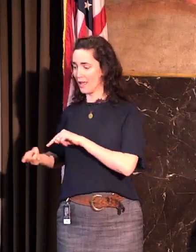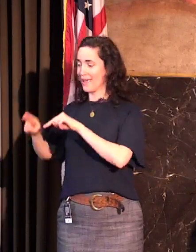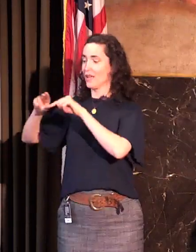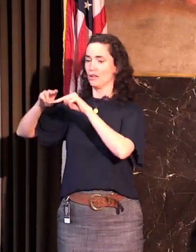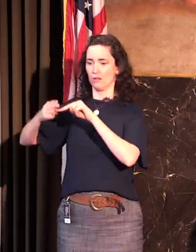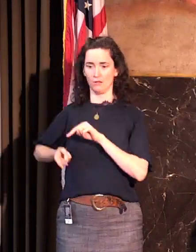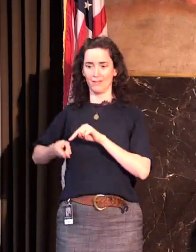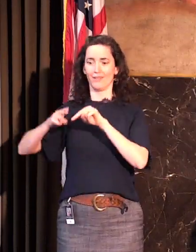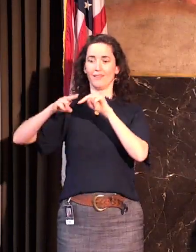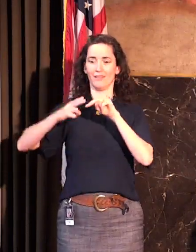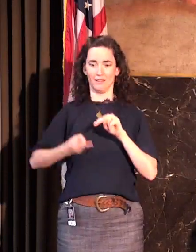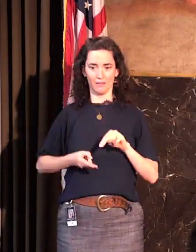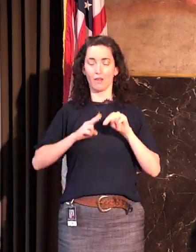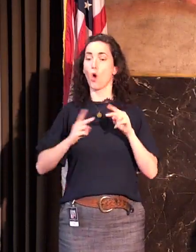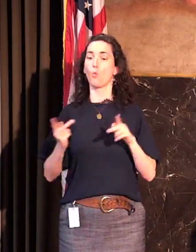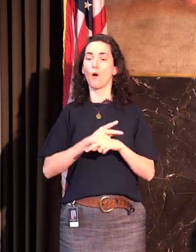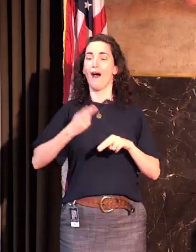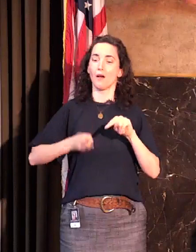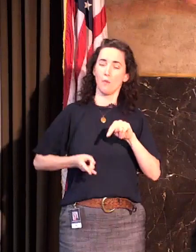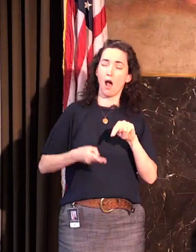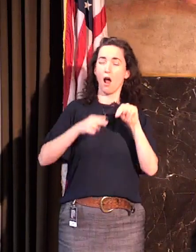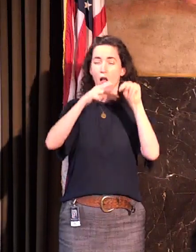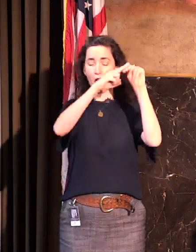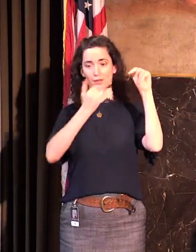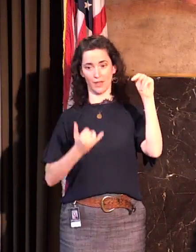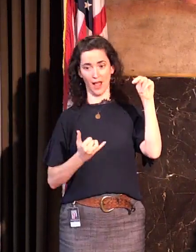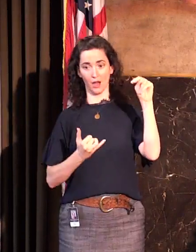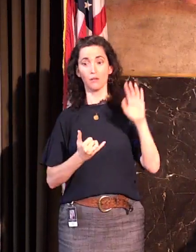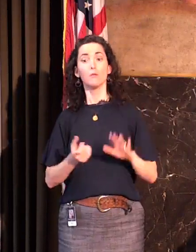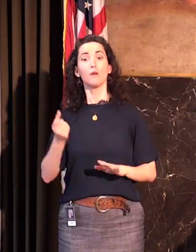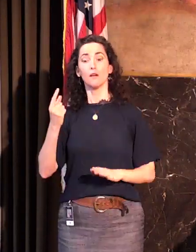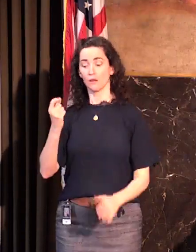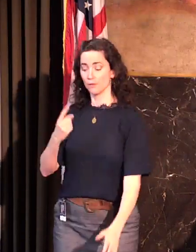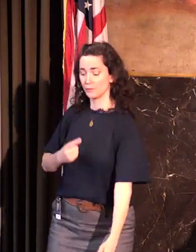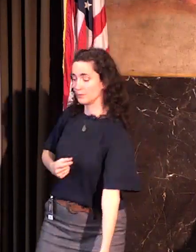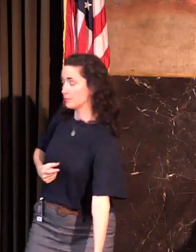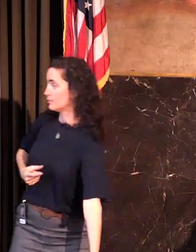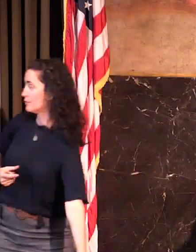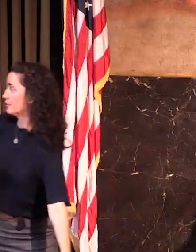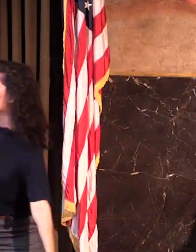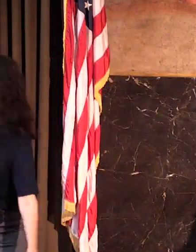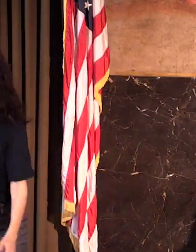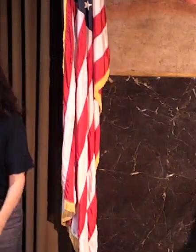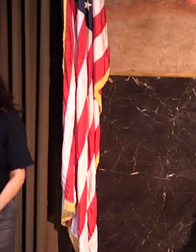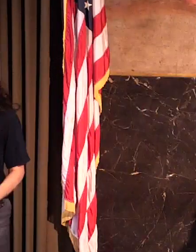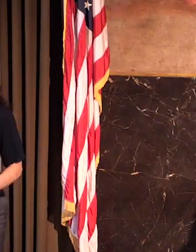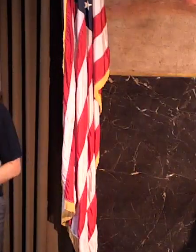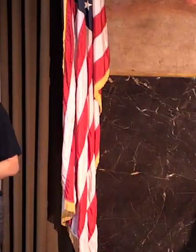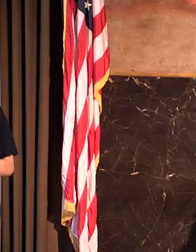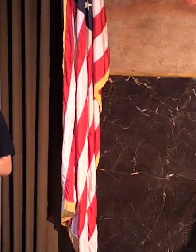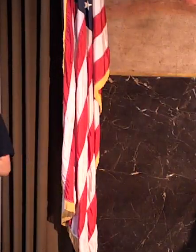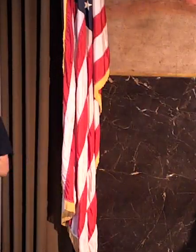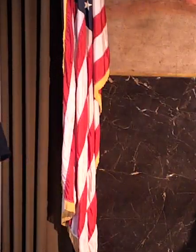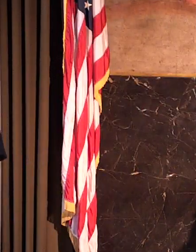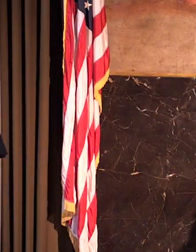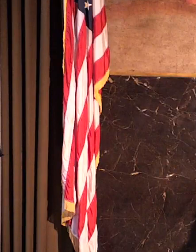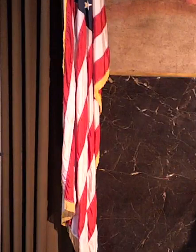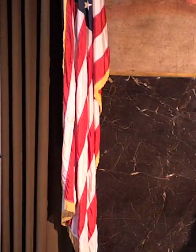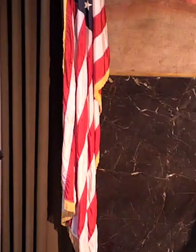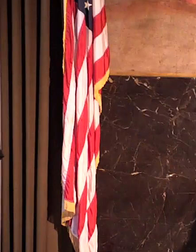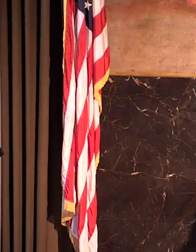What is not captured on our COVID dashboard currently are reinfections, which we are seeing more